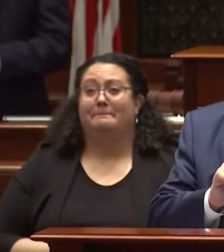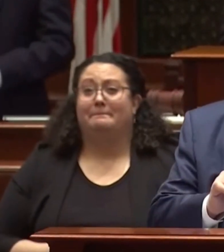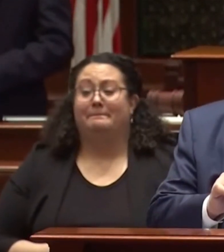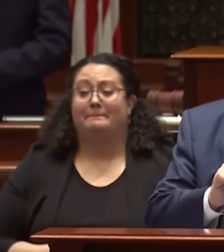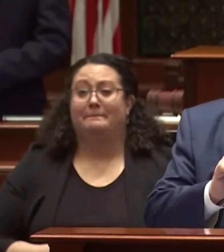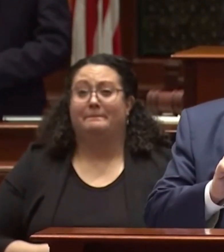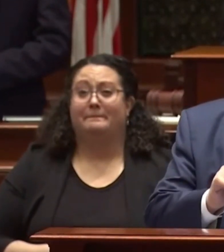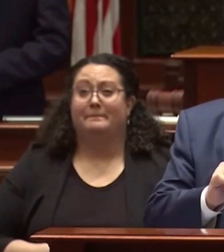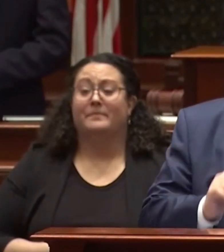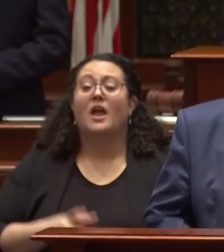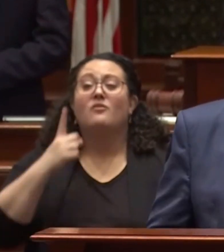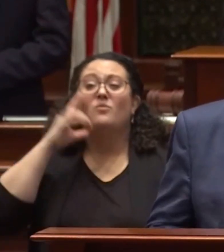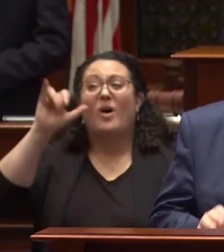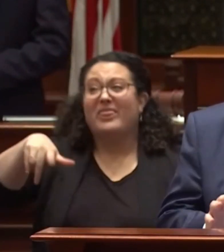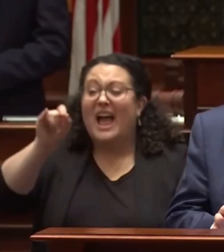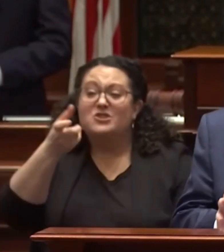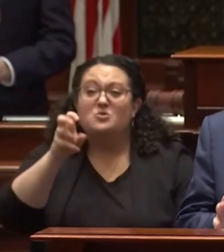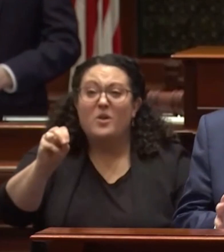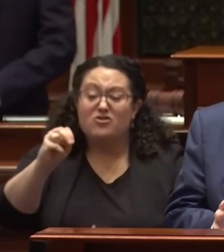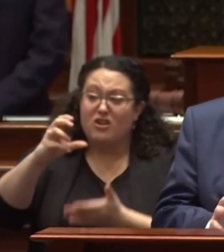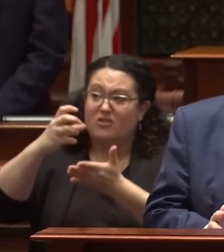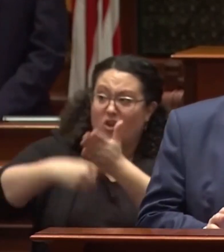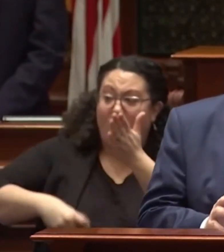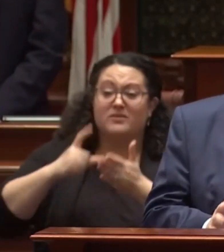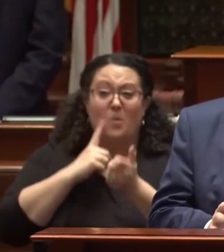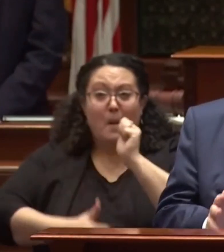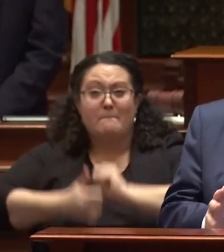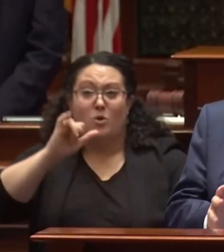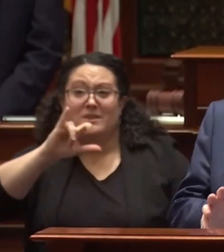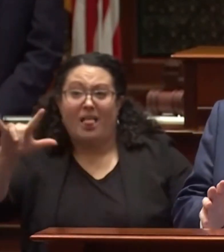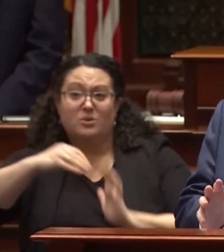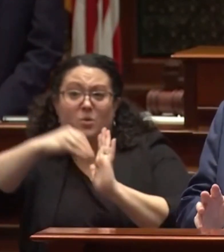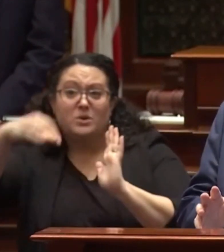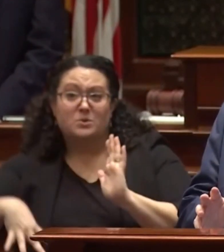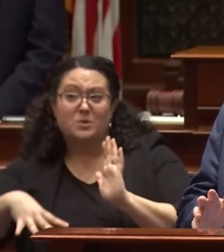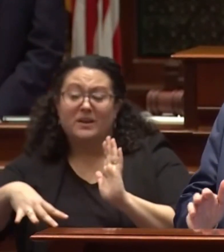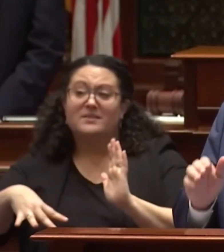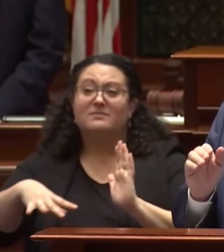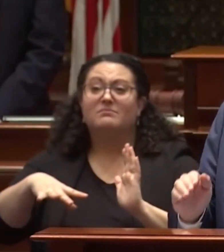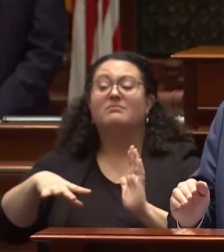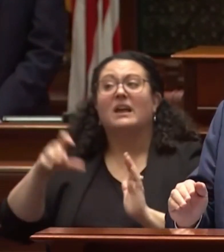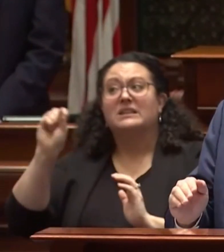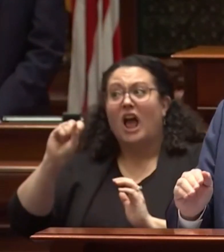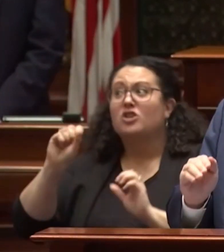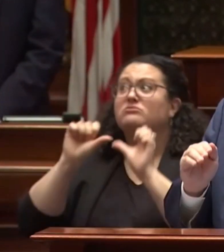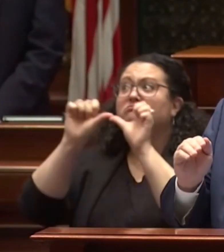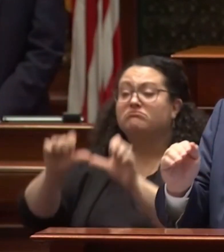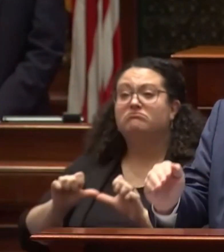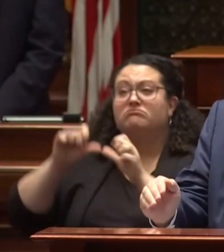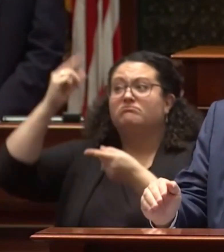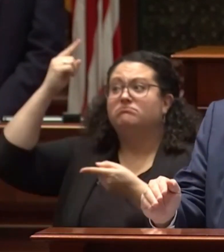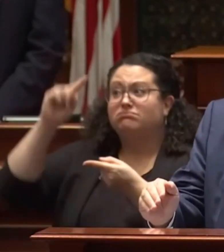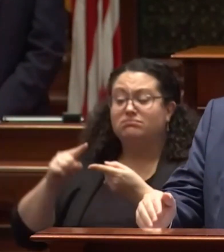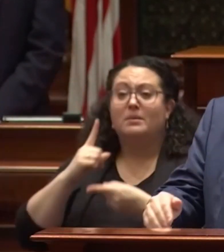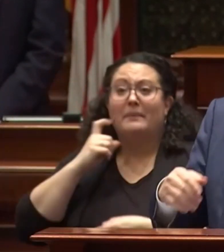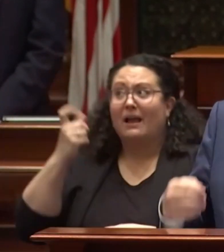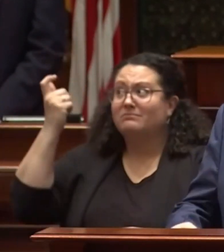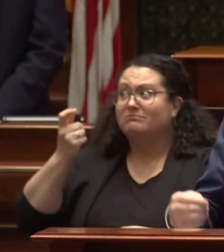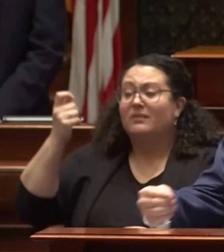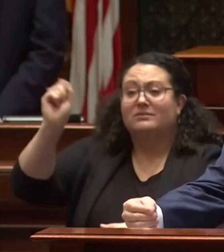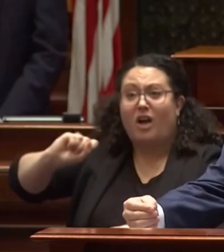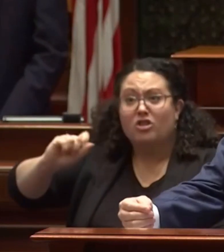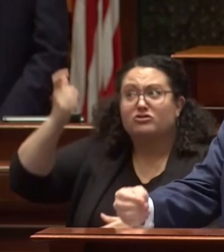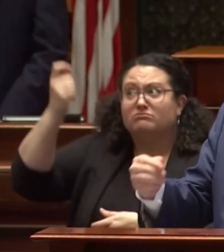So the net tuition cost for most Illinois students attending Illinois schools continues to decline.